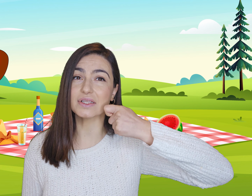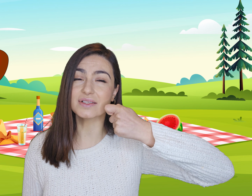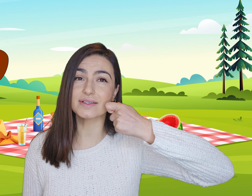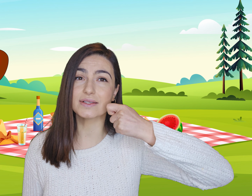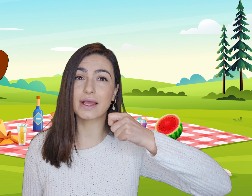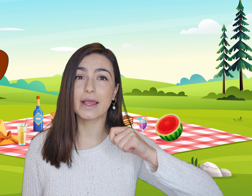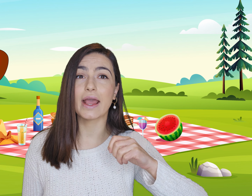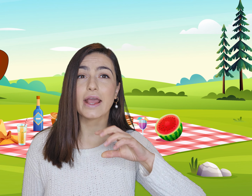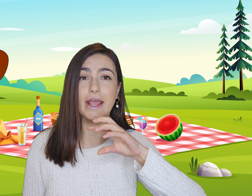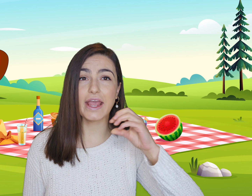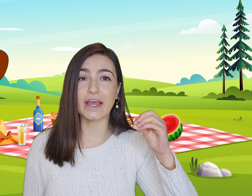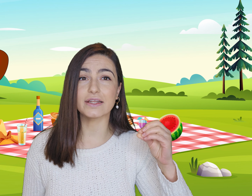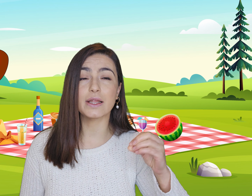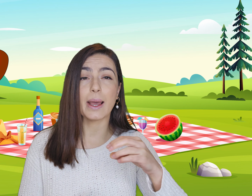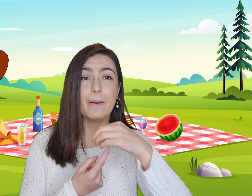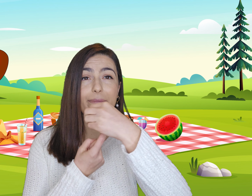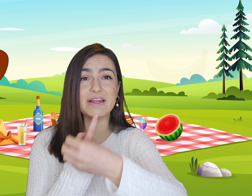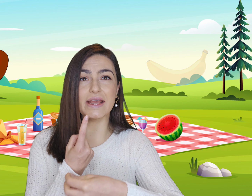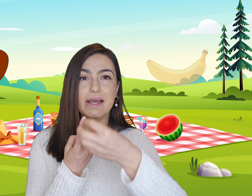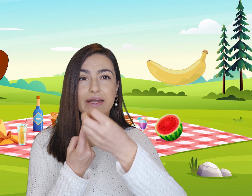and bananas